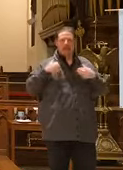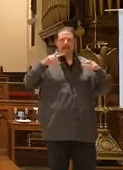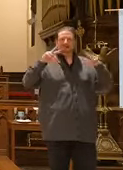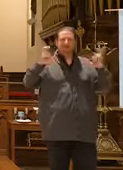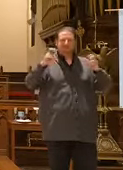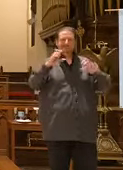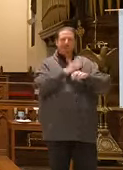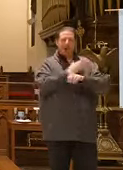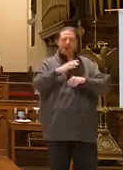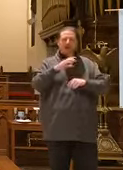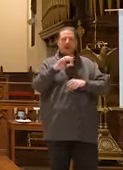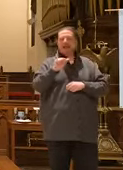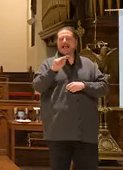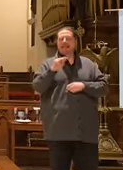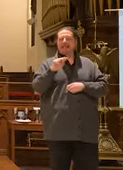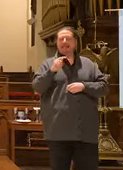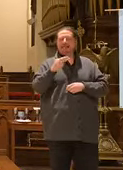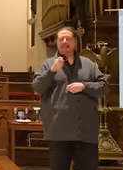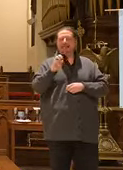know it.